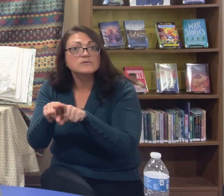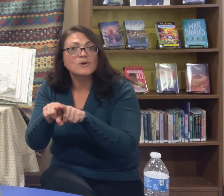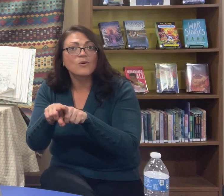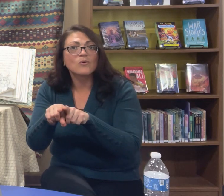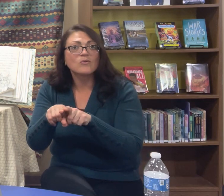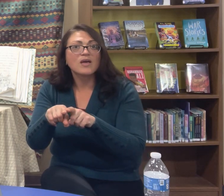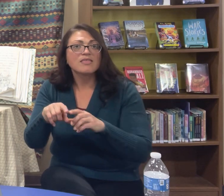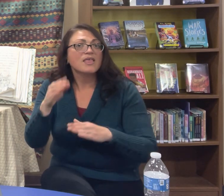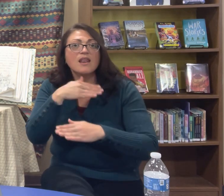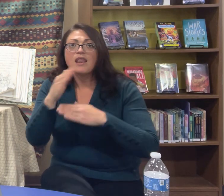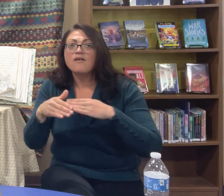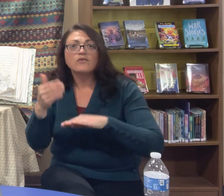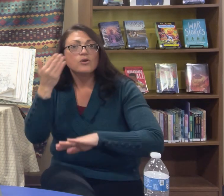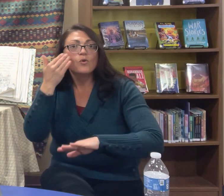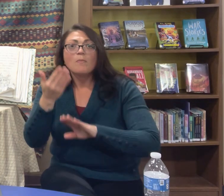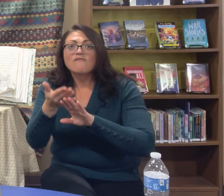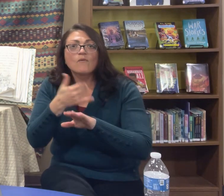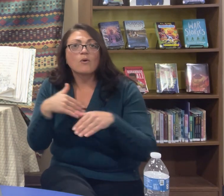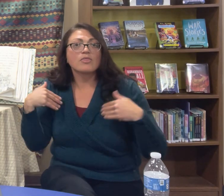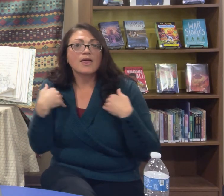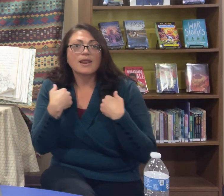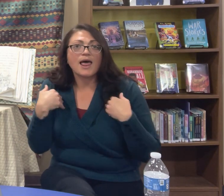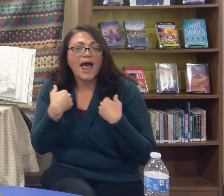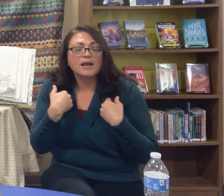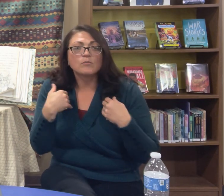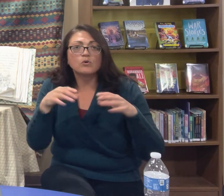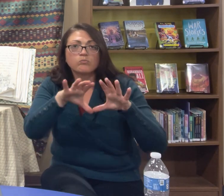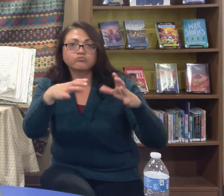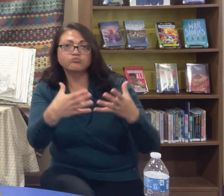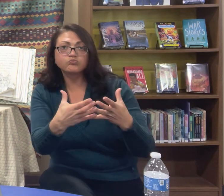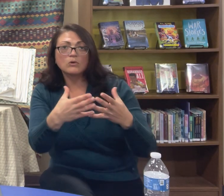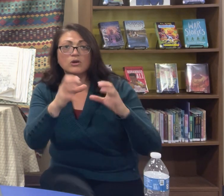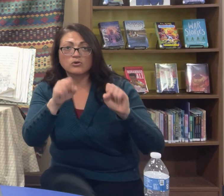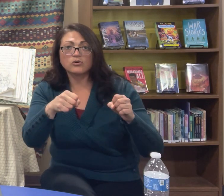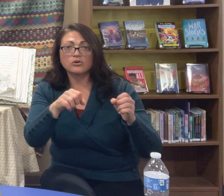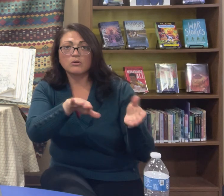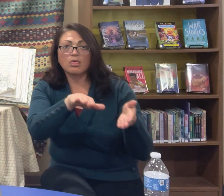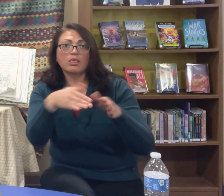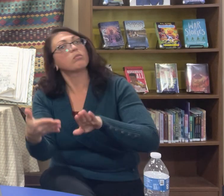remains of a creature who no longer walked the Earth.